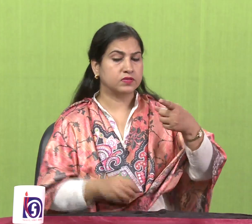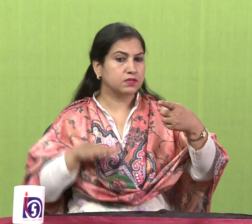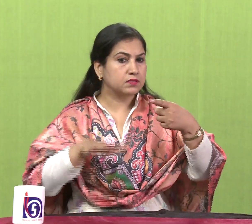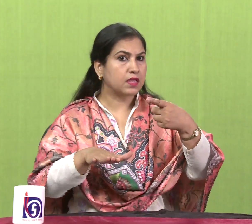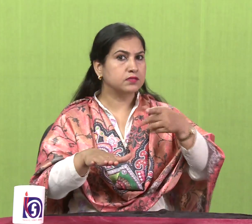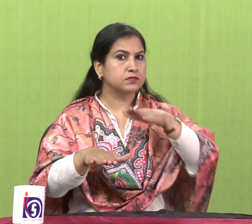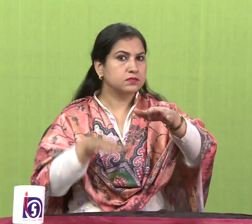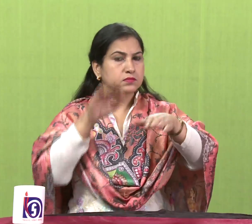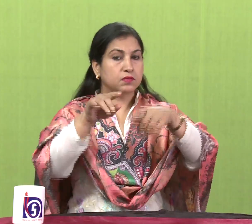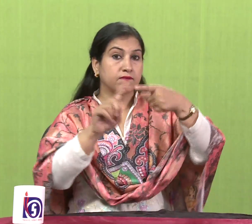First stage is